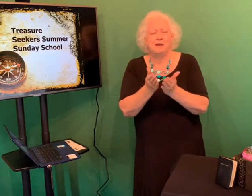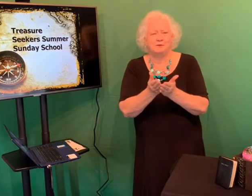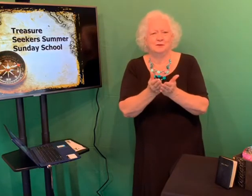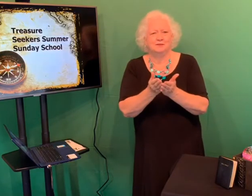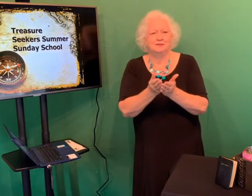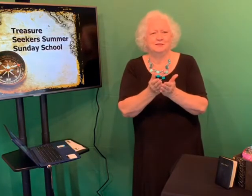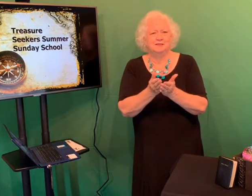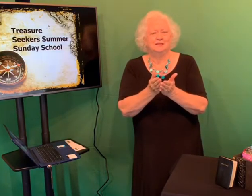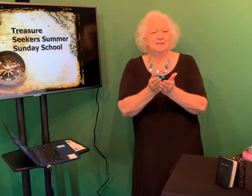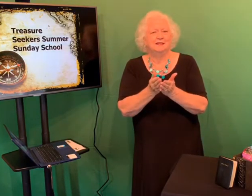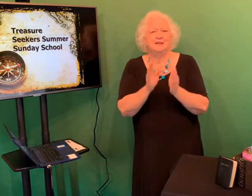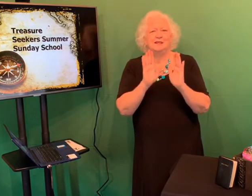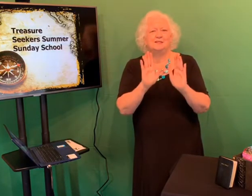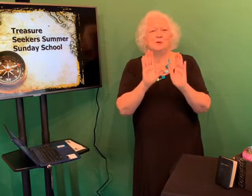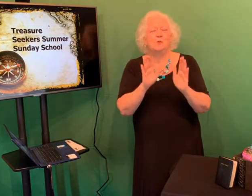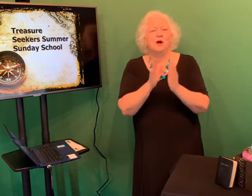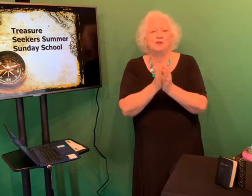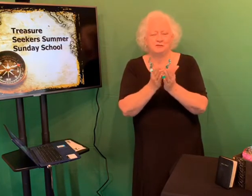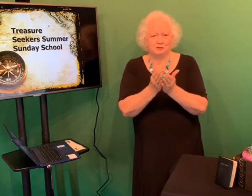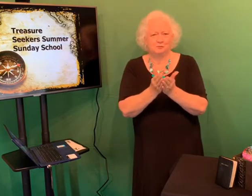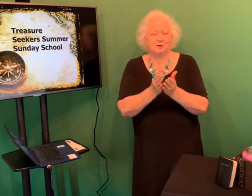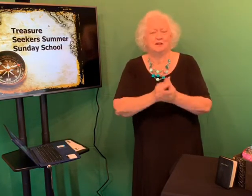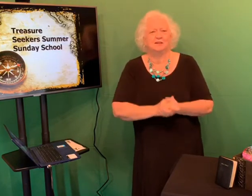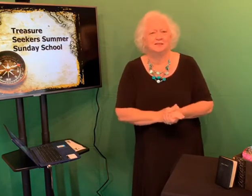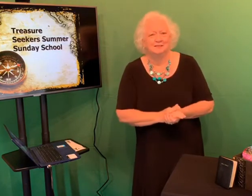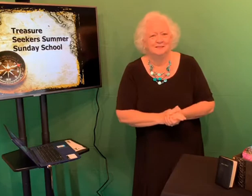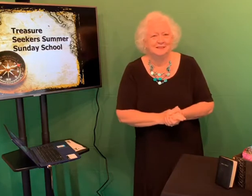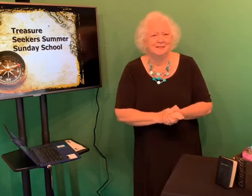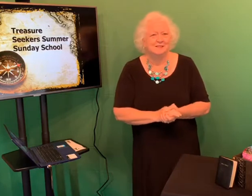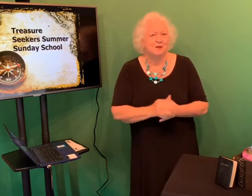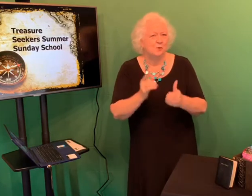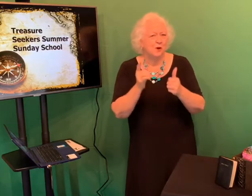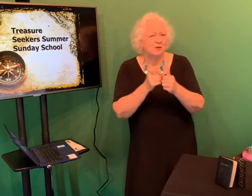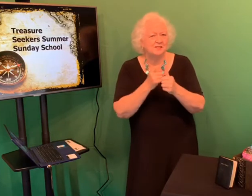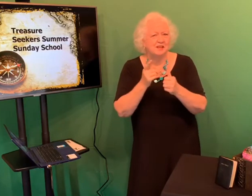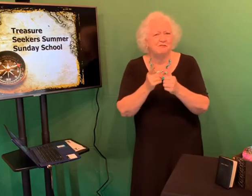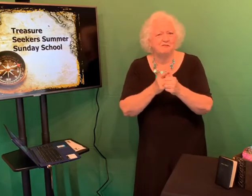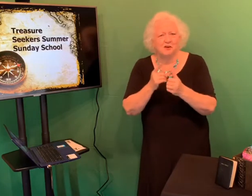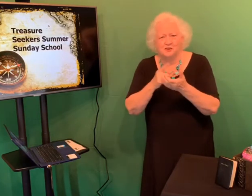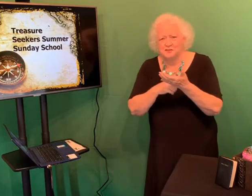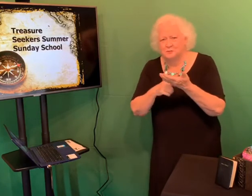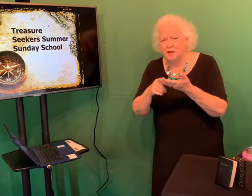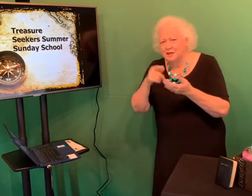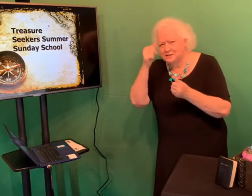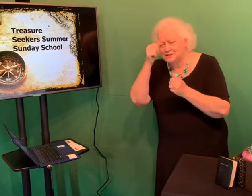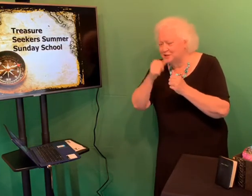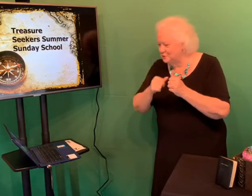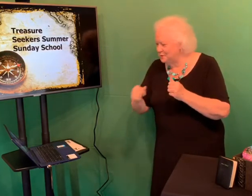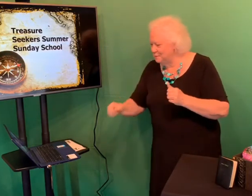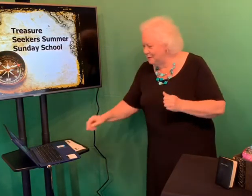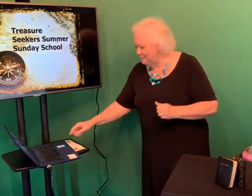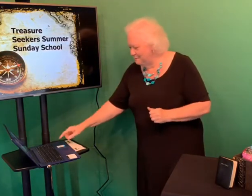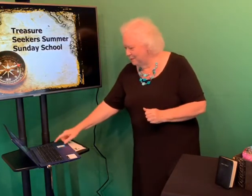Bible. It's a wonderful book. So what was the first week? Do you remember?